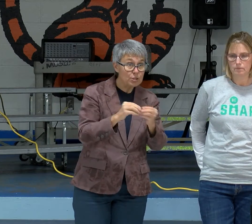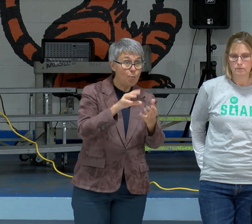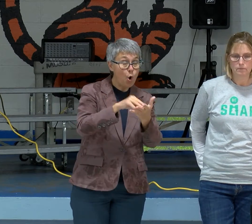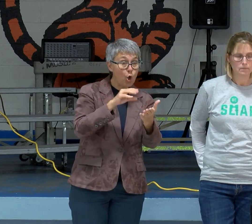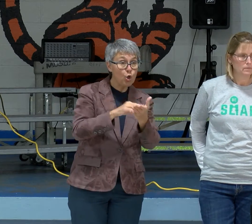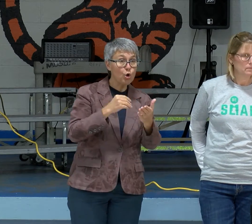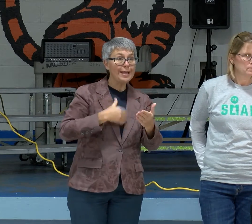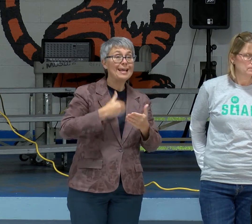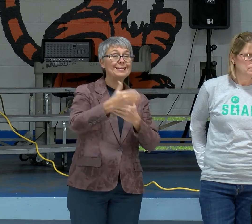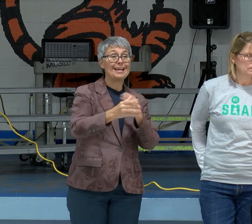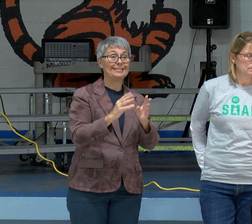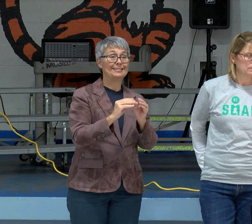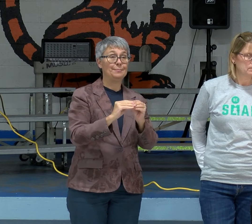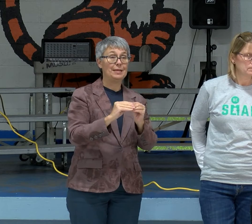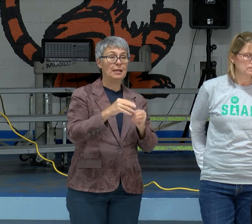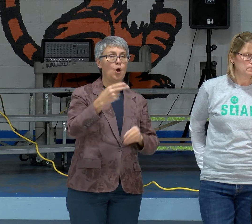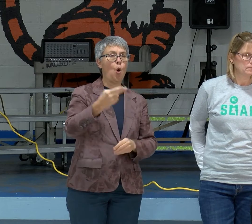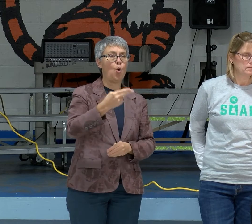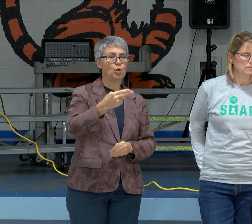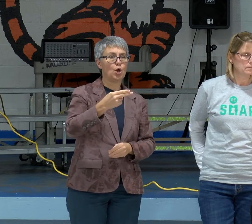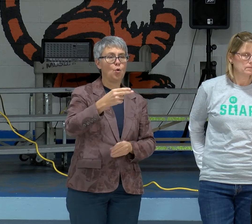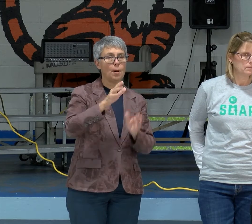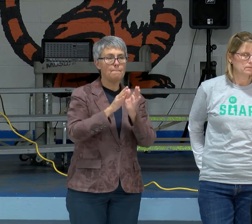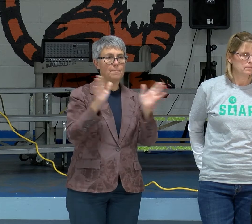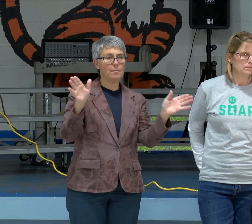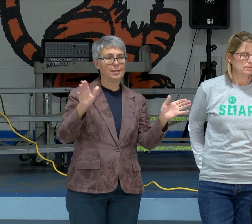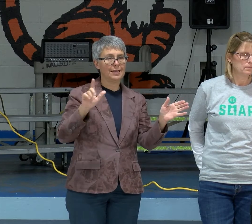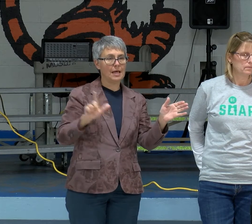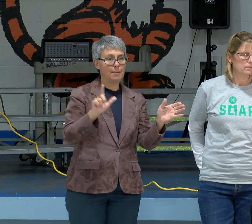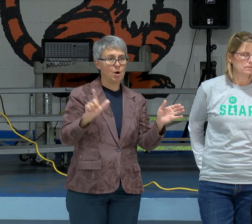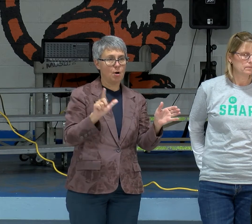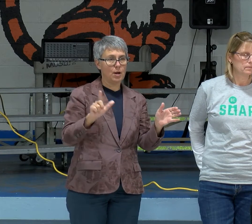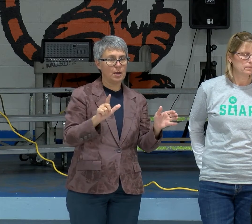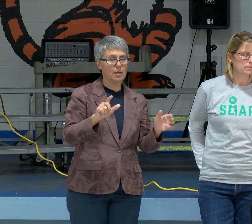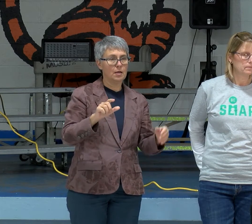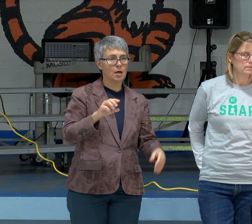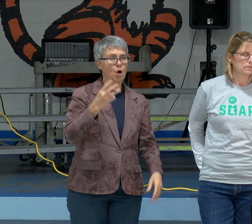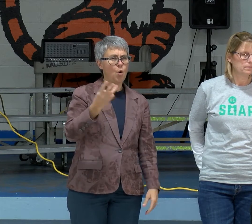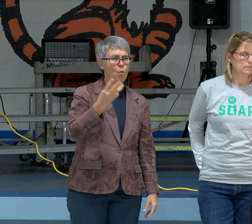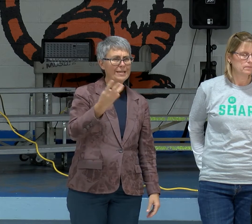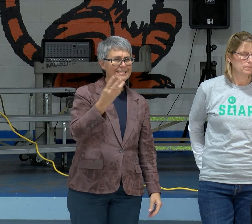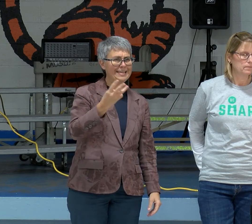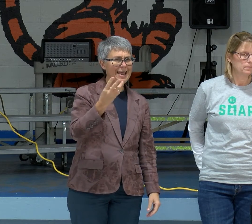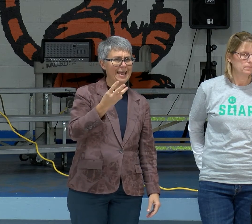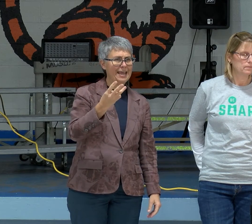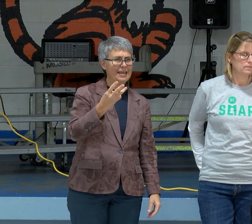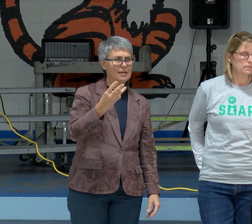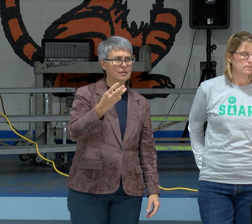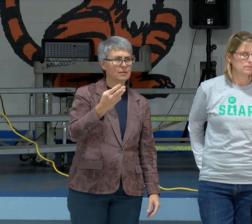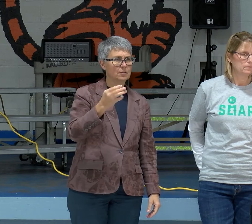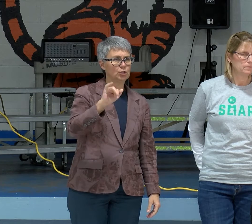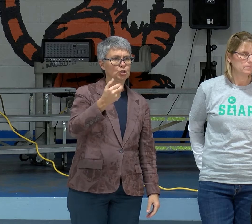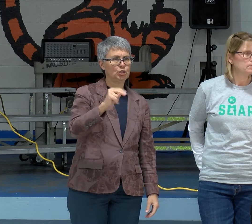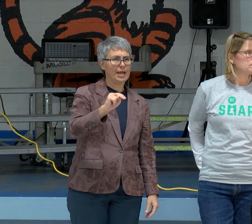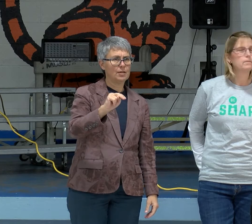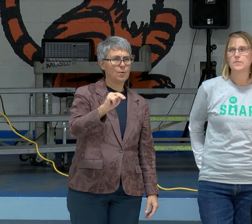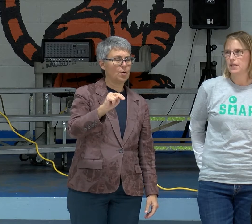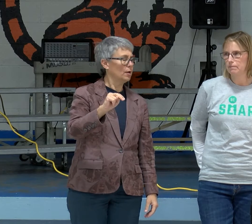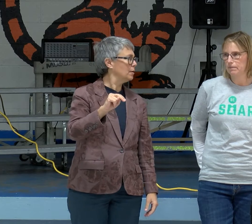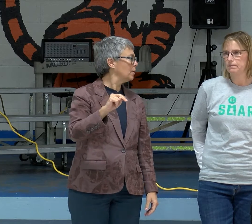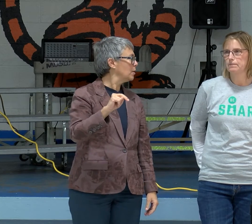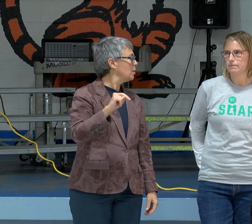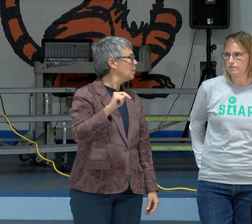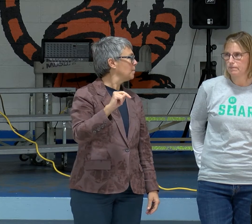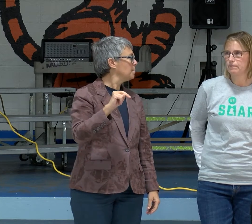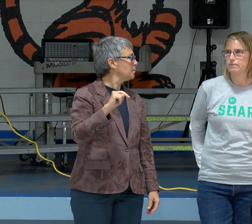Public Library. It's January 8th, Wednesday at 6:30. Goes till about 8 o'clock. I really want to thank you